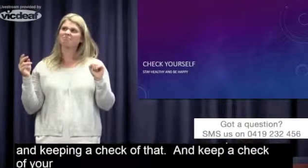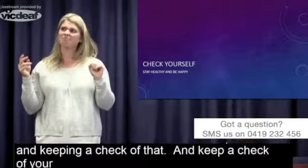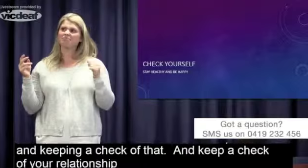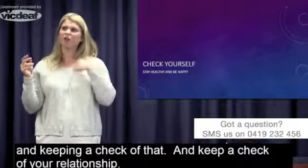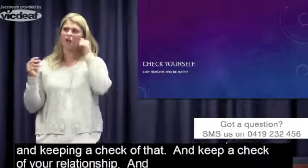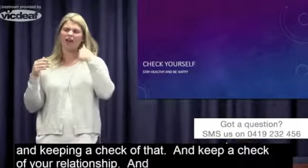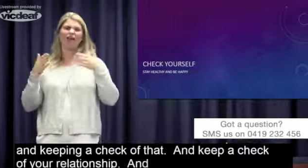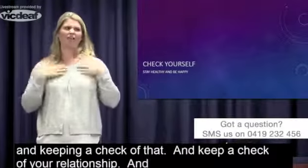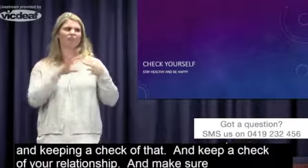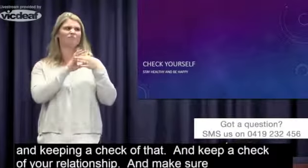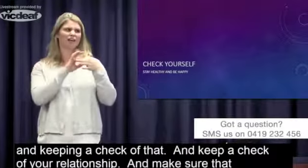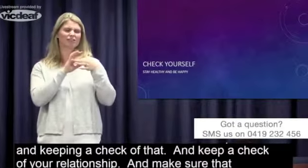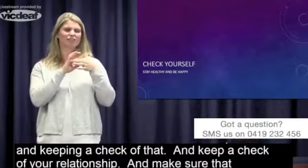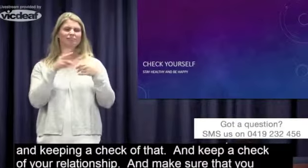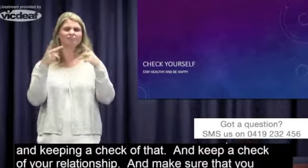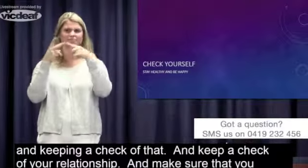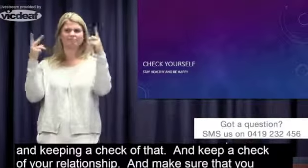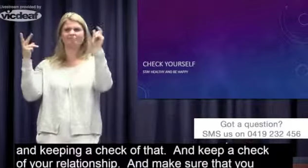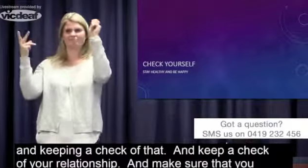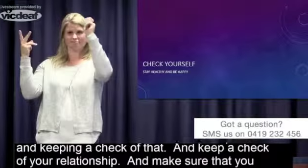you feel like your relationship is healthy and safe.